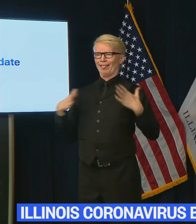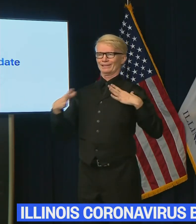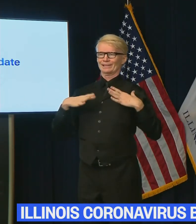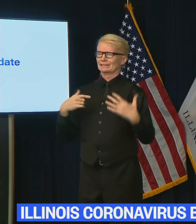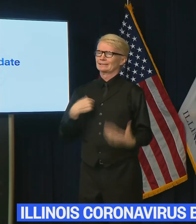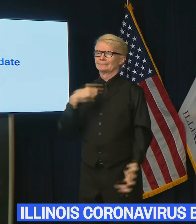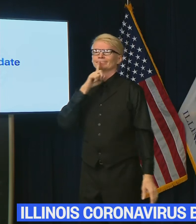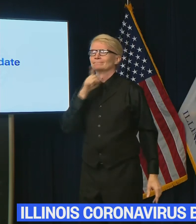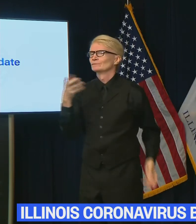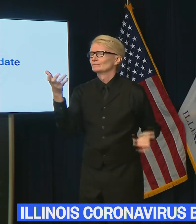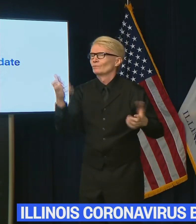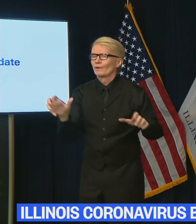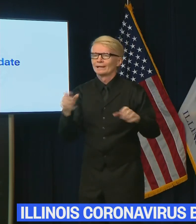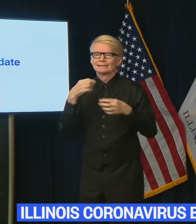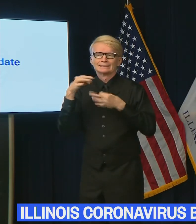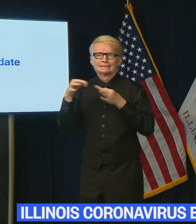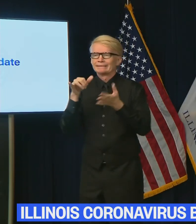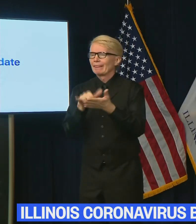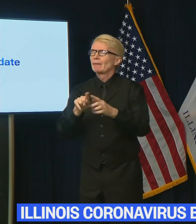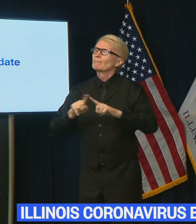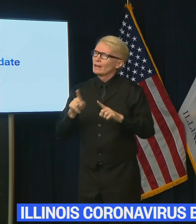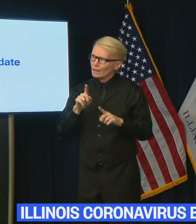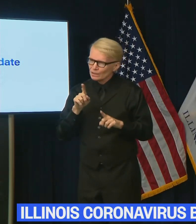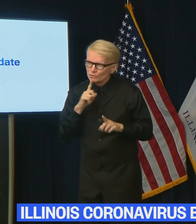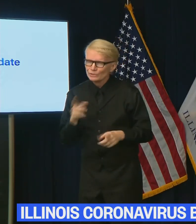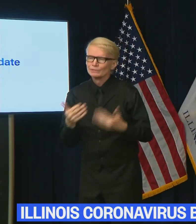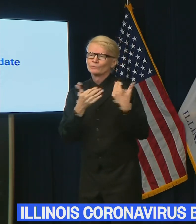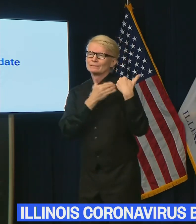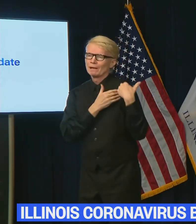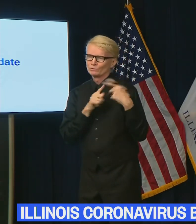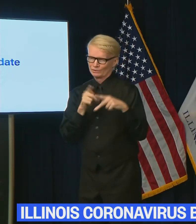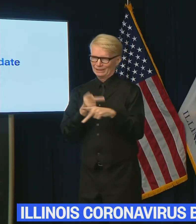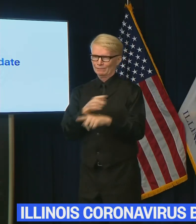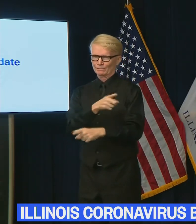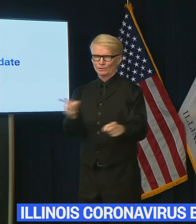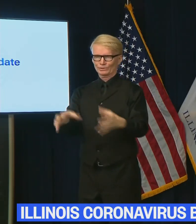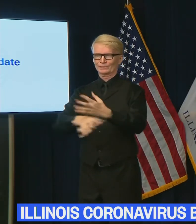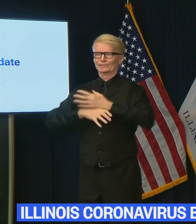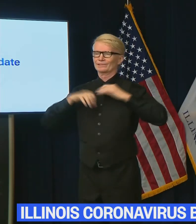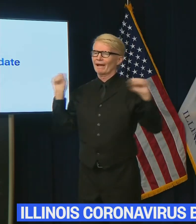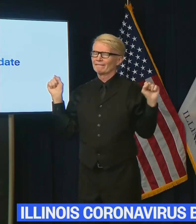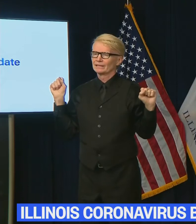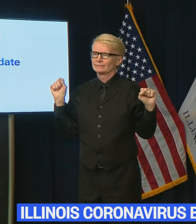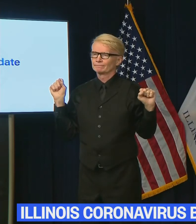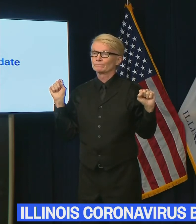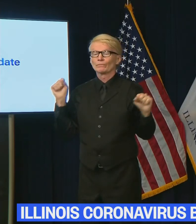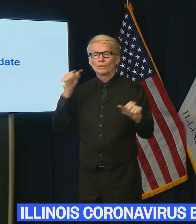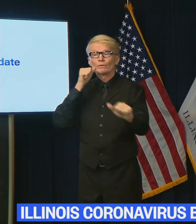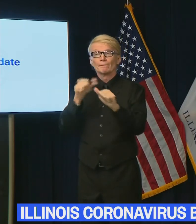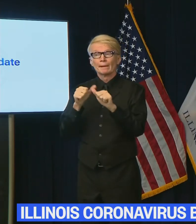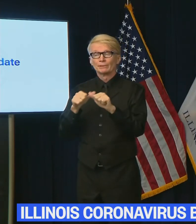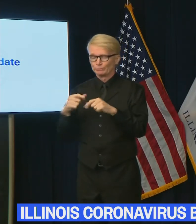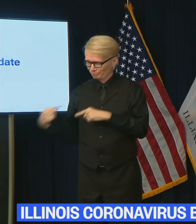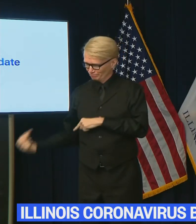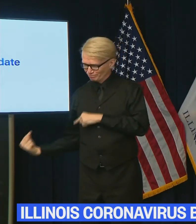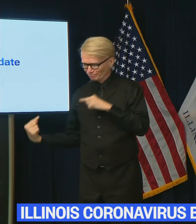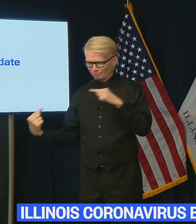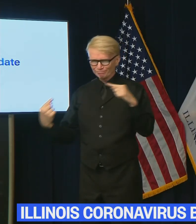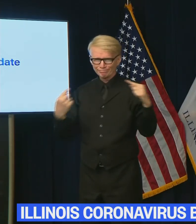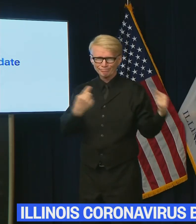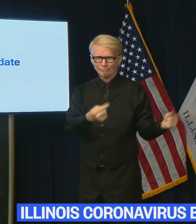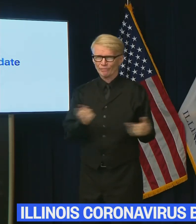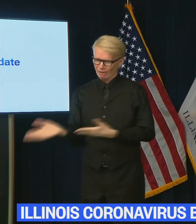but it is what's responsible and will keep everyone safest. Let's think about this. If we've made it this far in